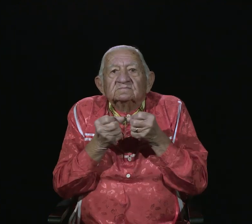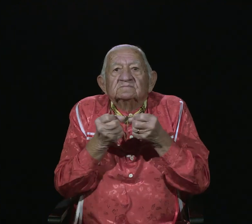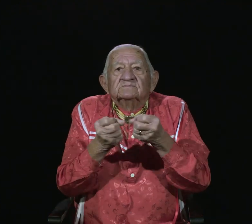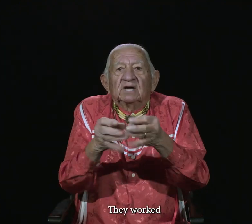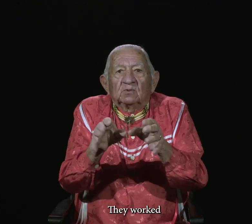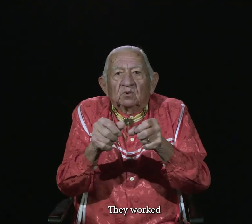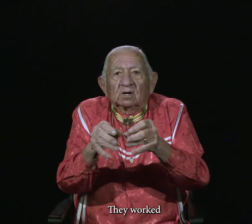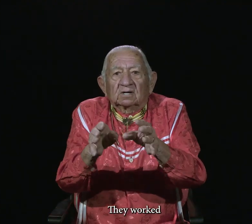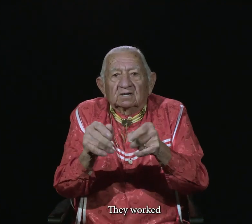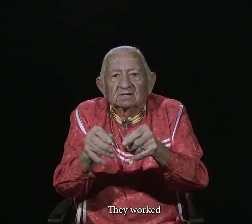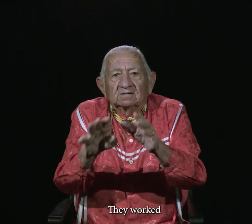They worked